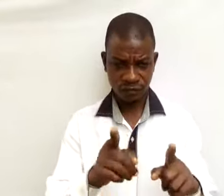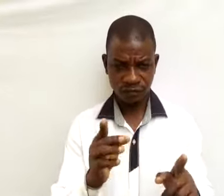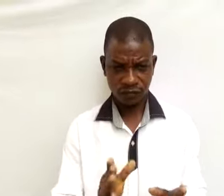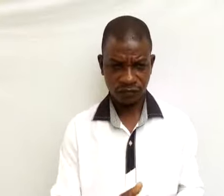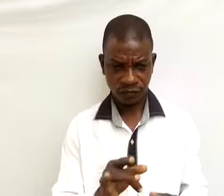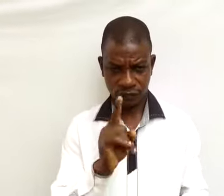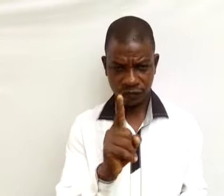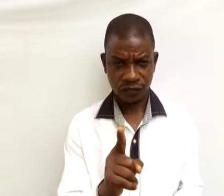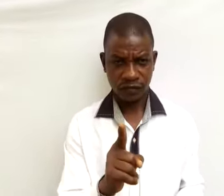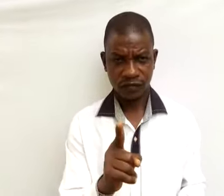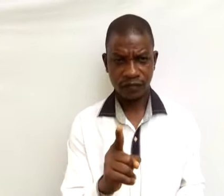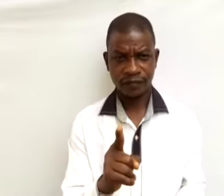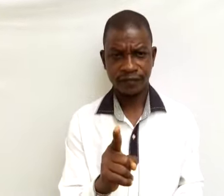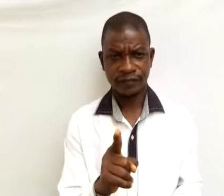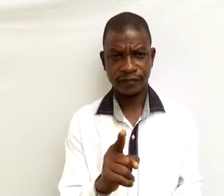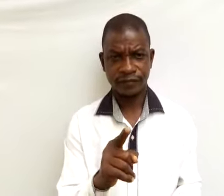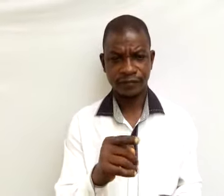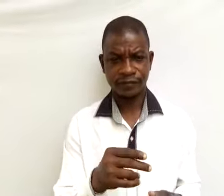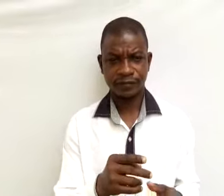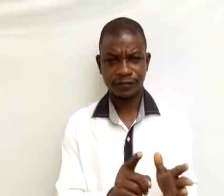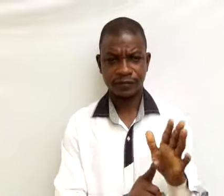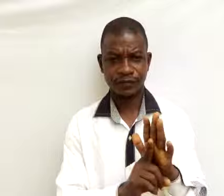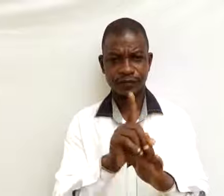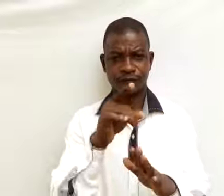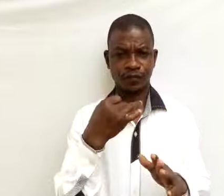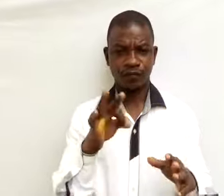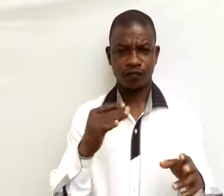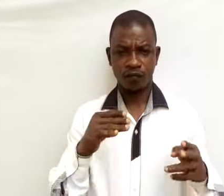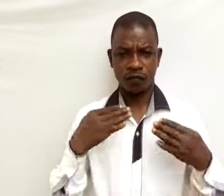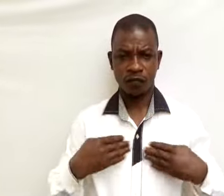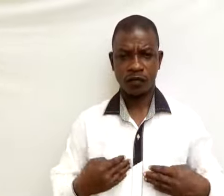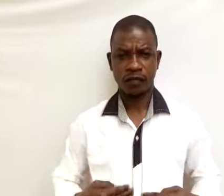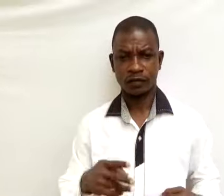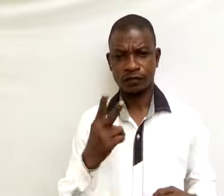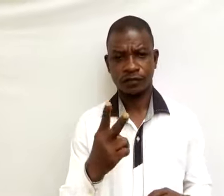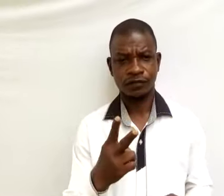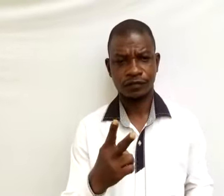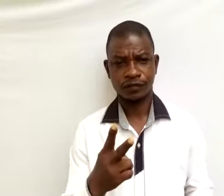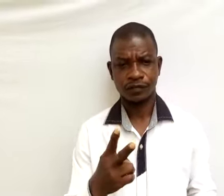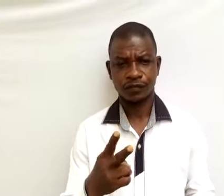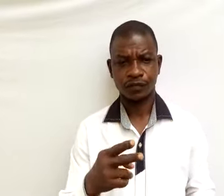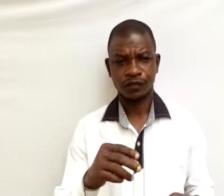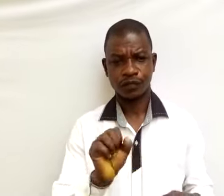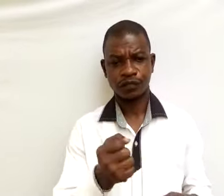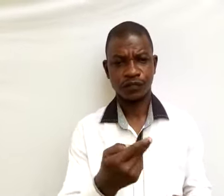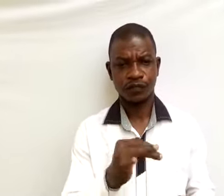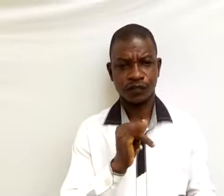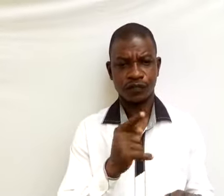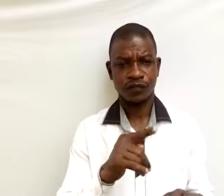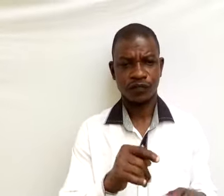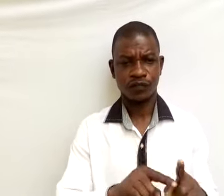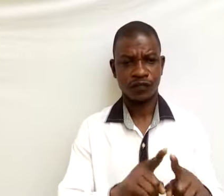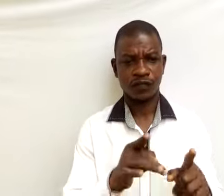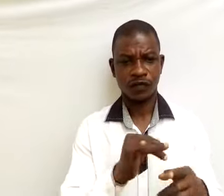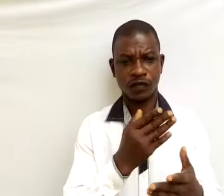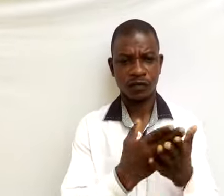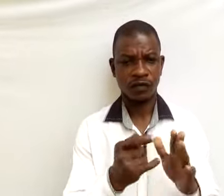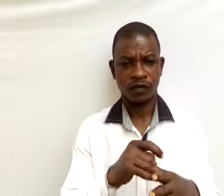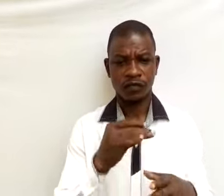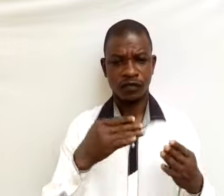1. Height of the body. 2. Shape of various parts of the body,